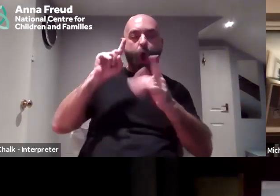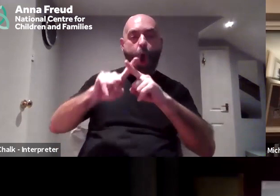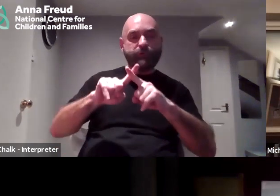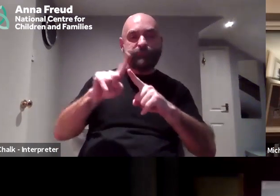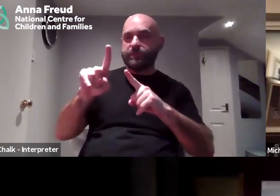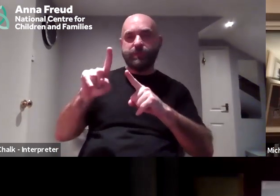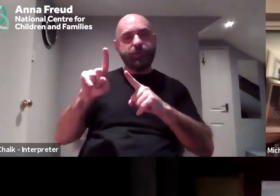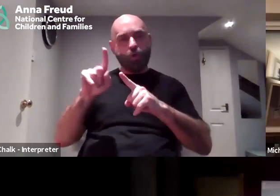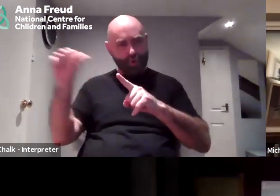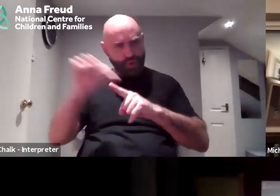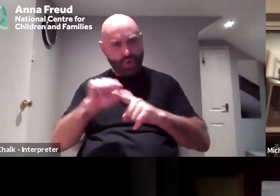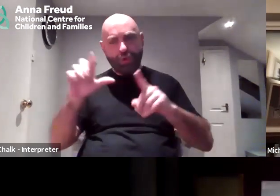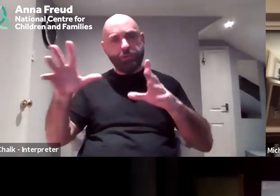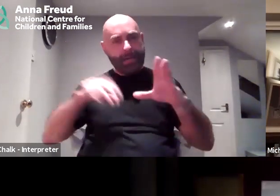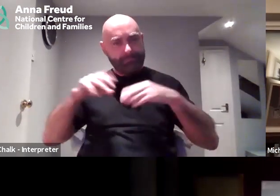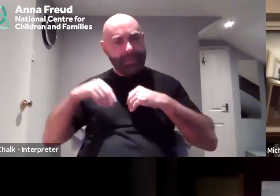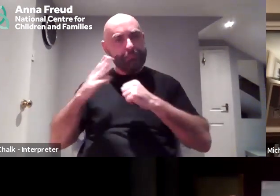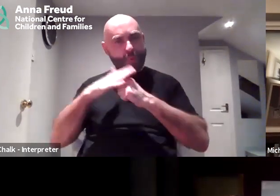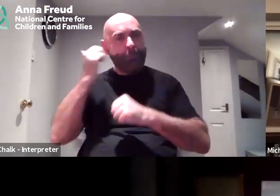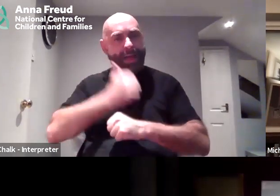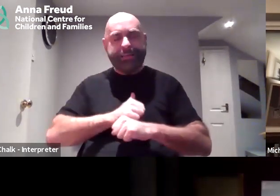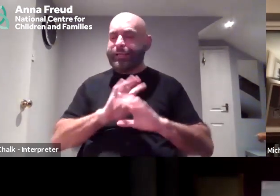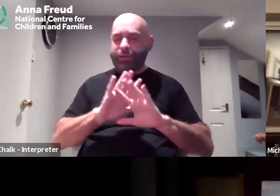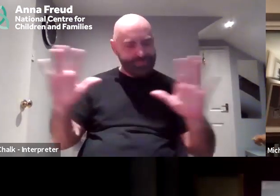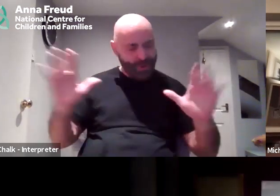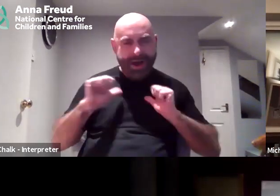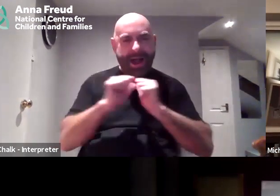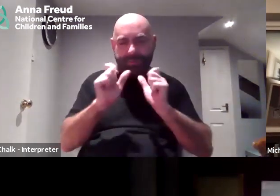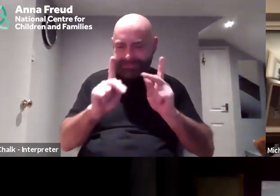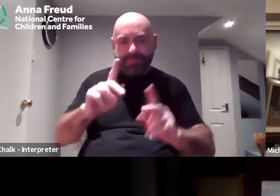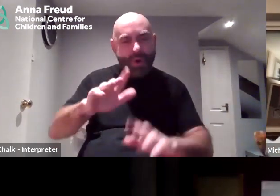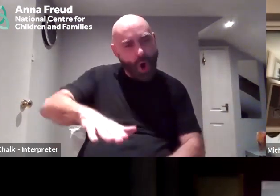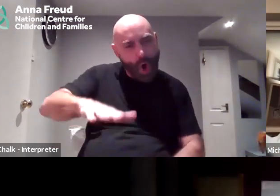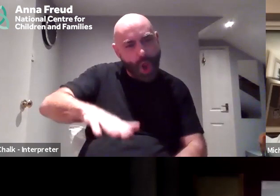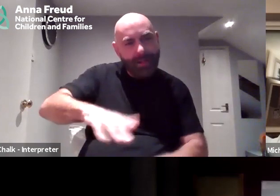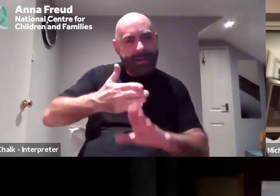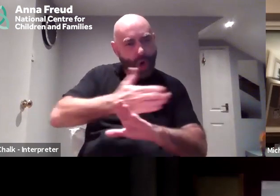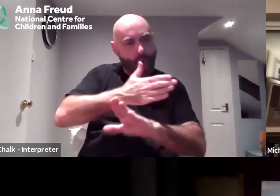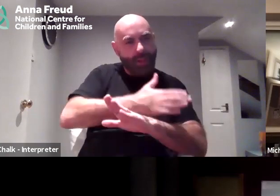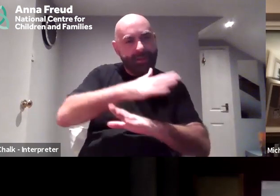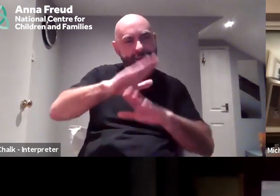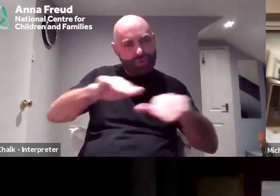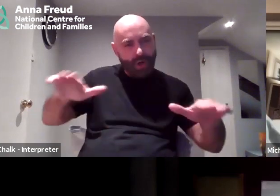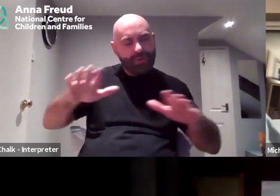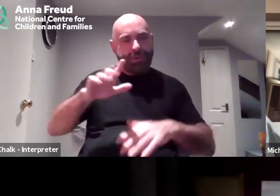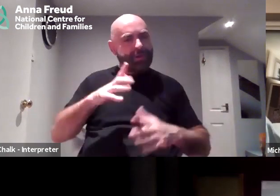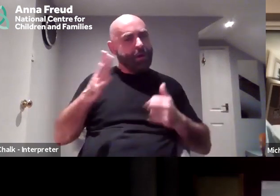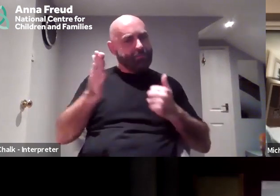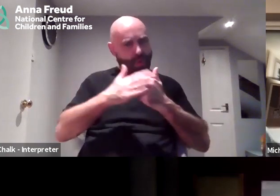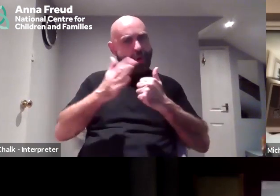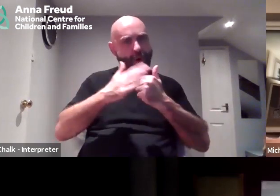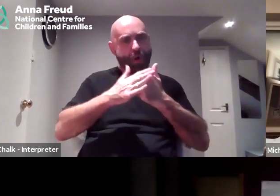Black students. I blame our whole system from early childhood right through the system. We want more